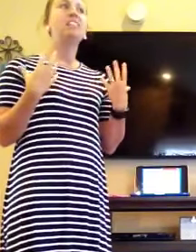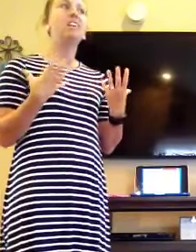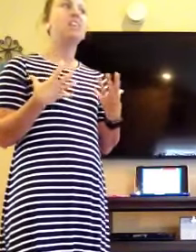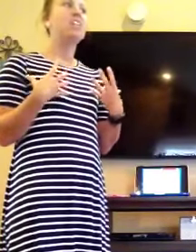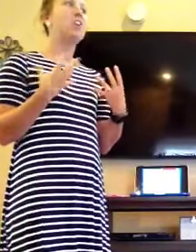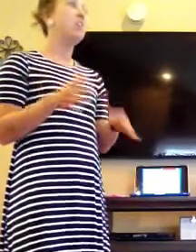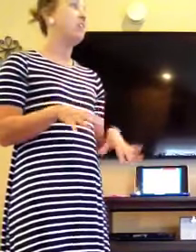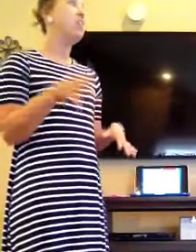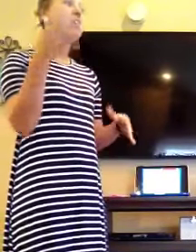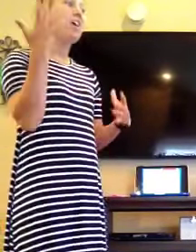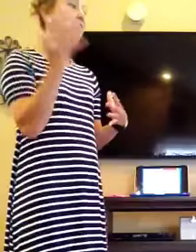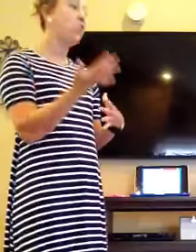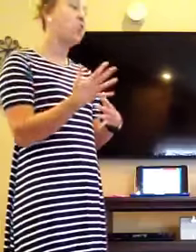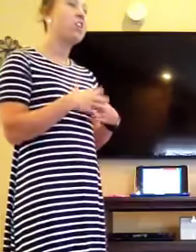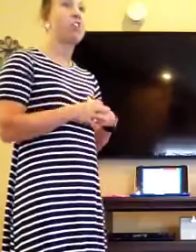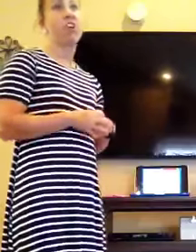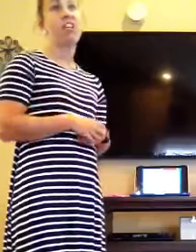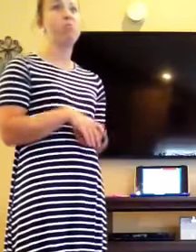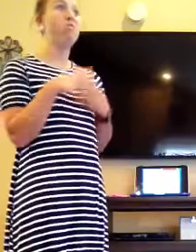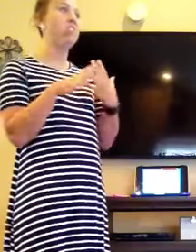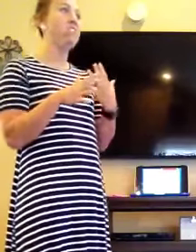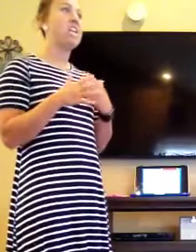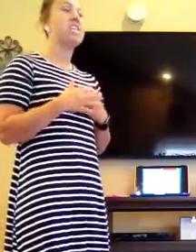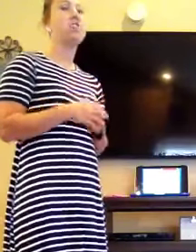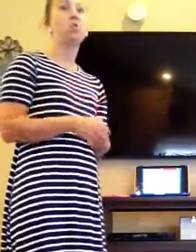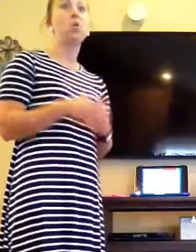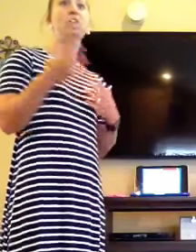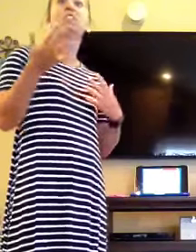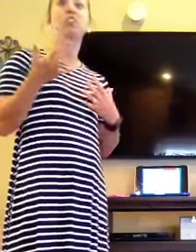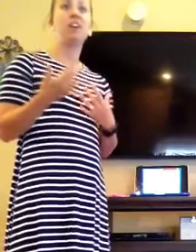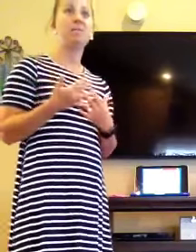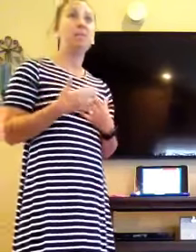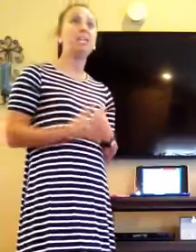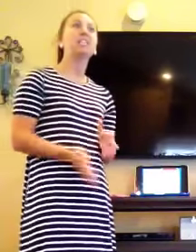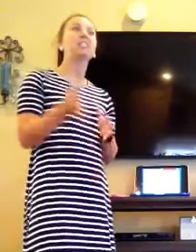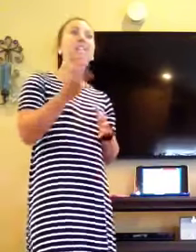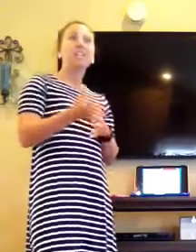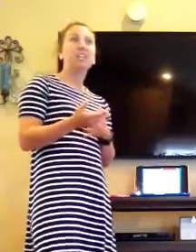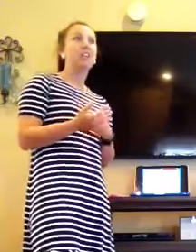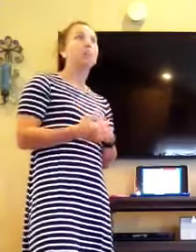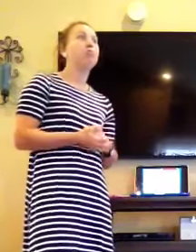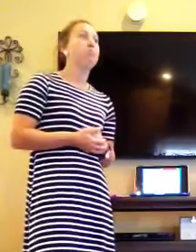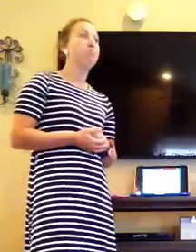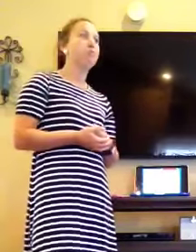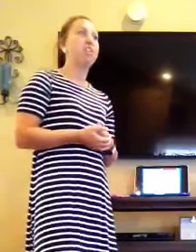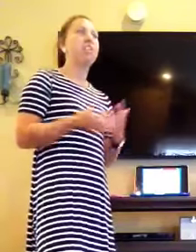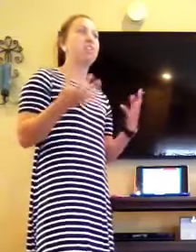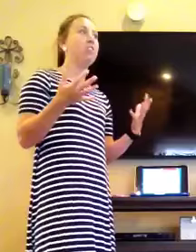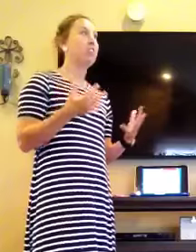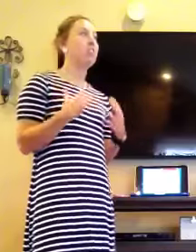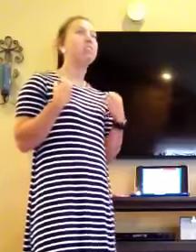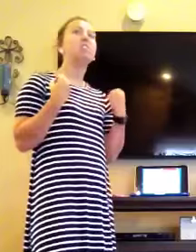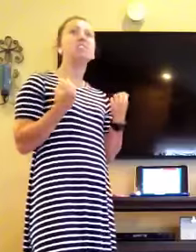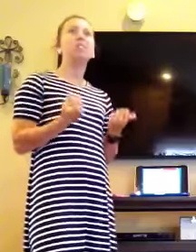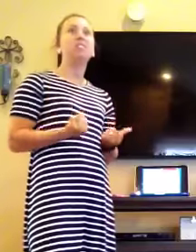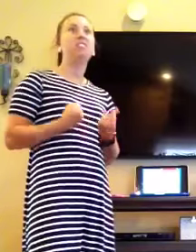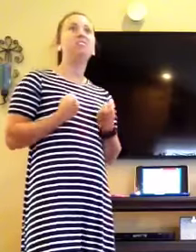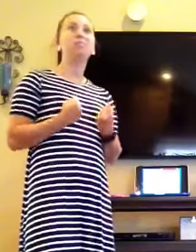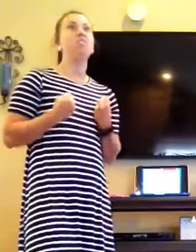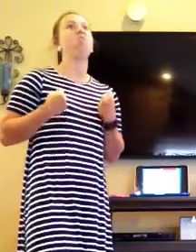said. You could have a greeter each morning stand at the door as they're coming in and tell them good morning. It just gives them a sense of